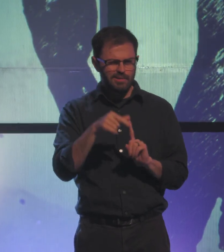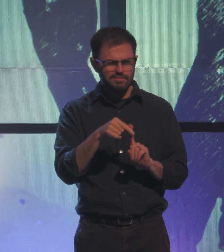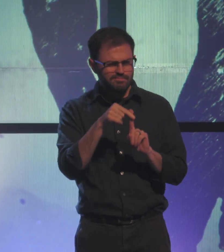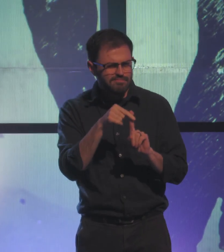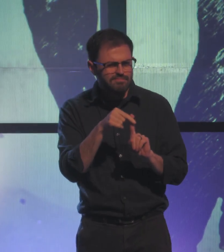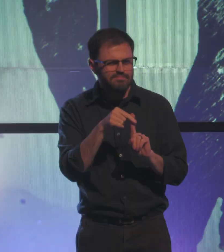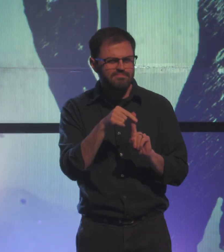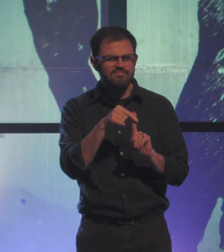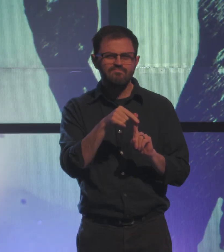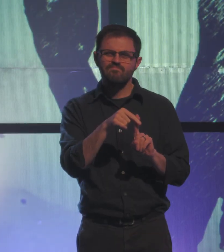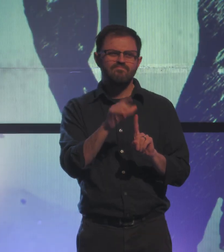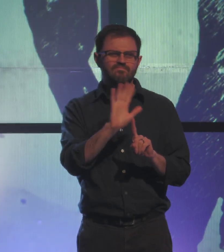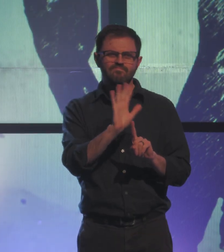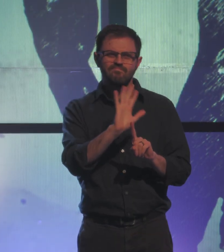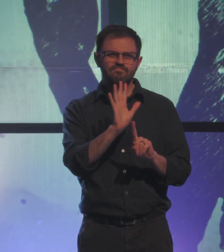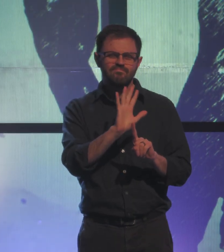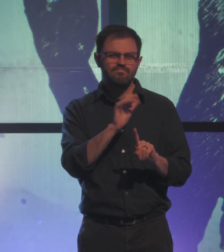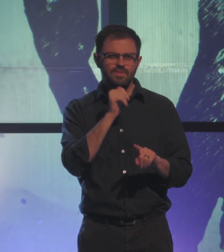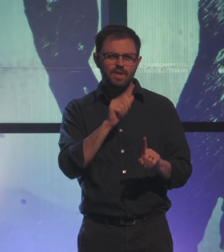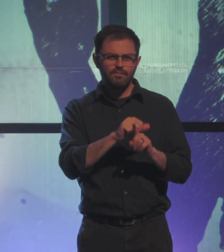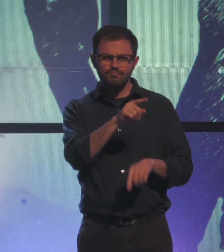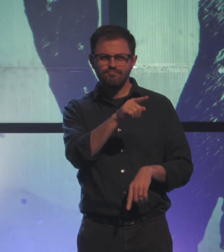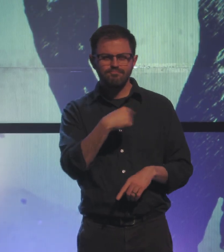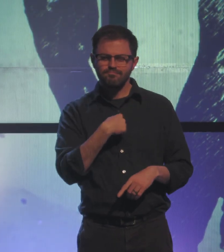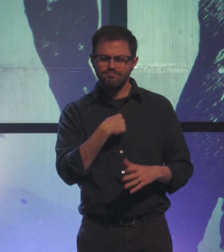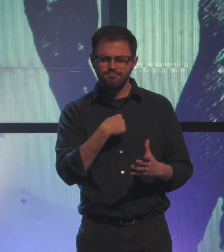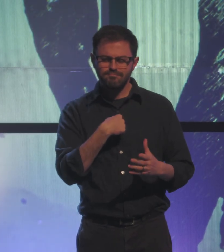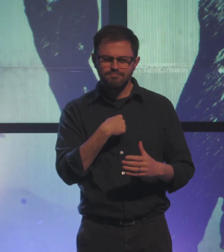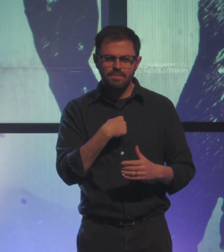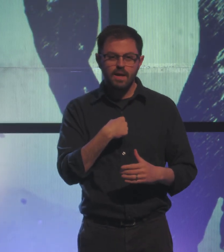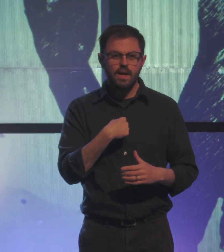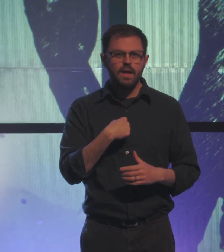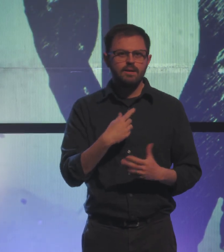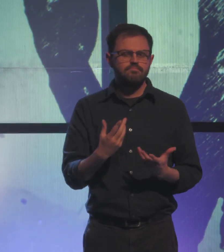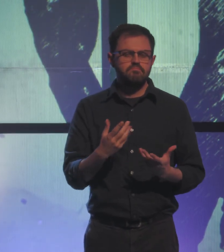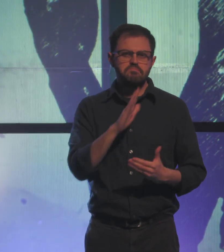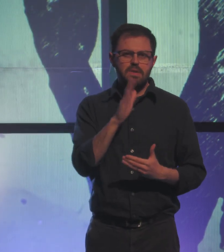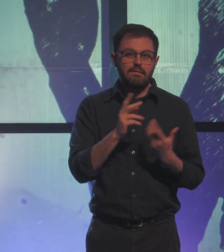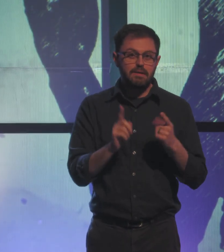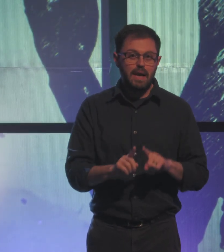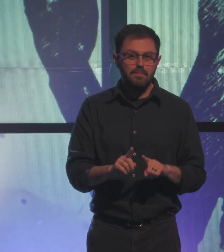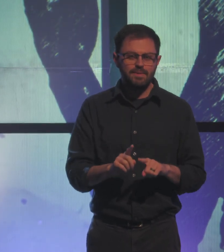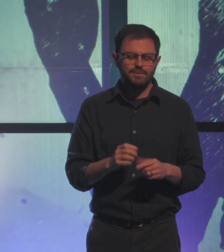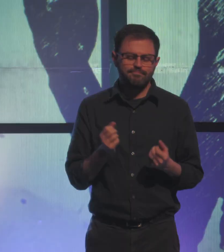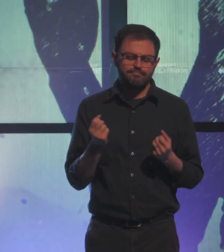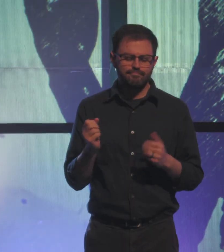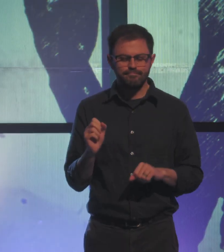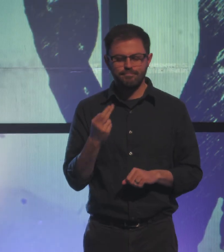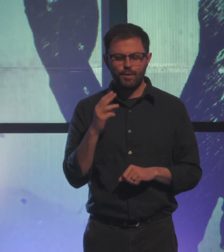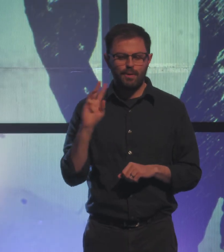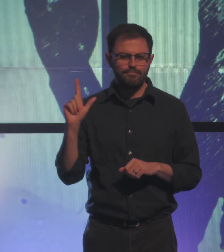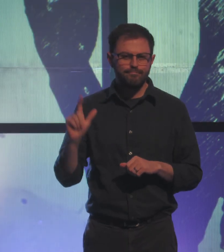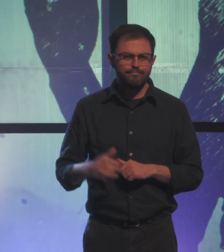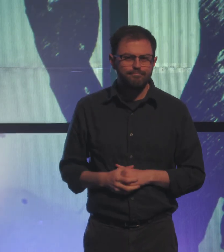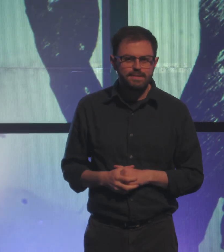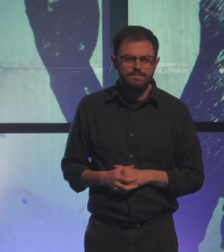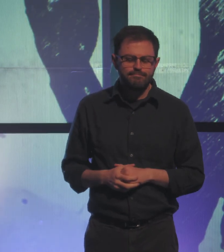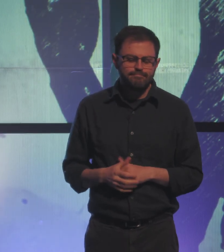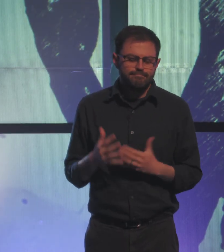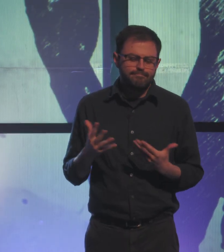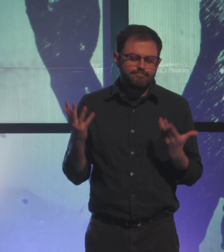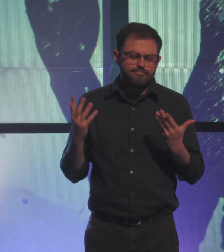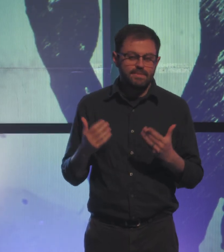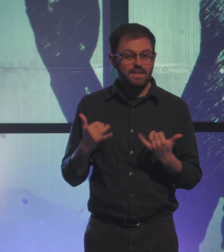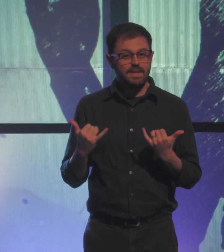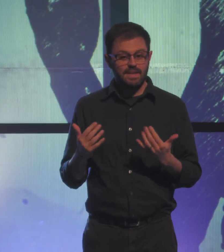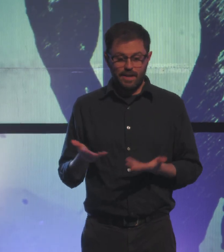gonna fool me. And that didn't happen. Bummer. Here we